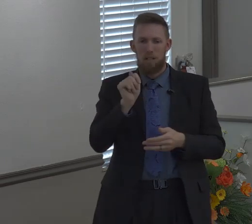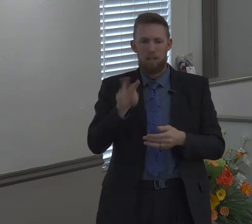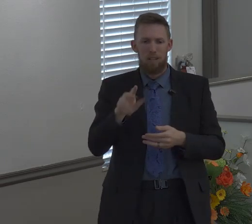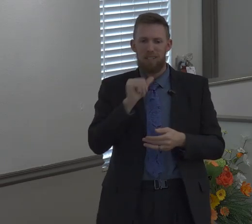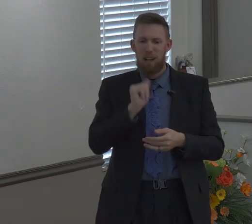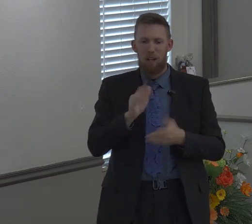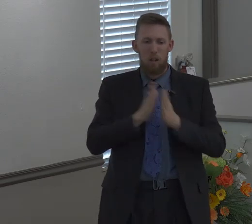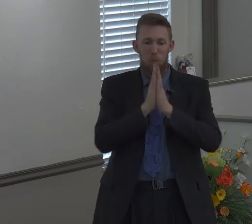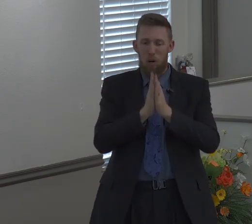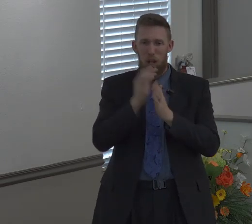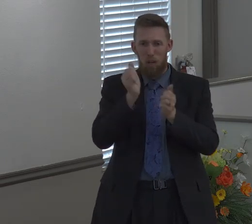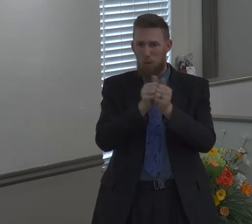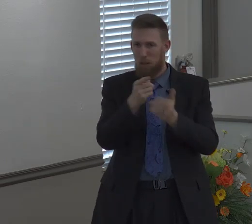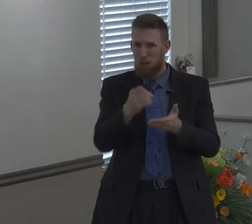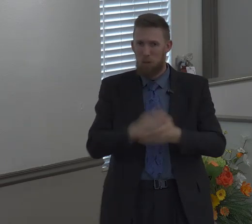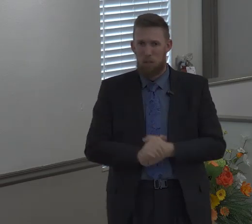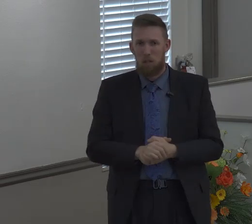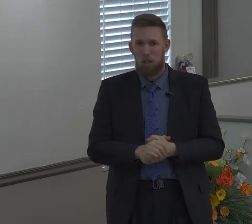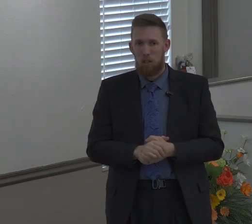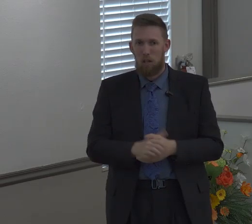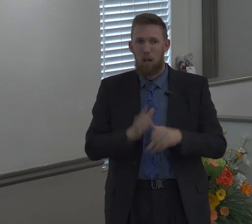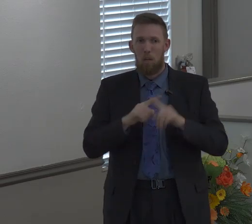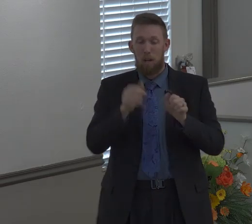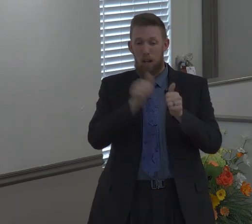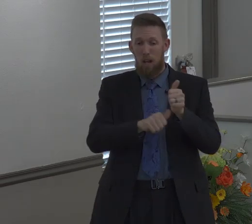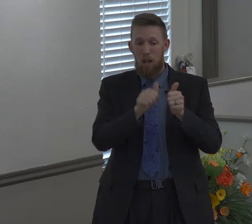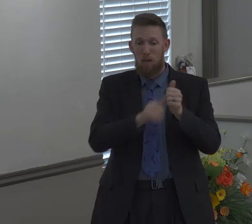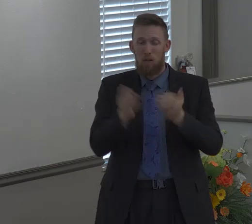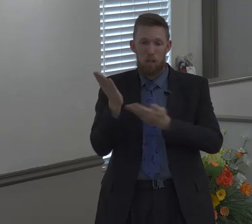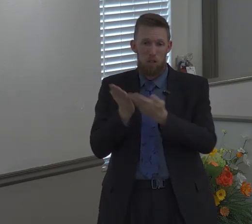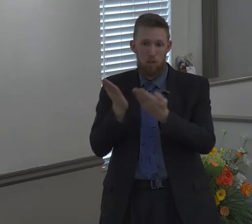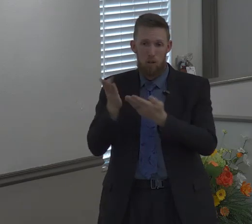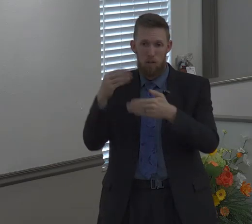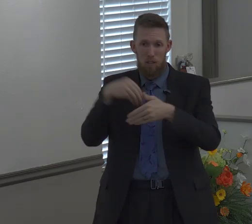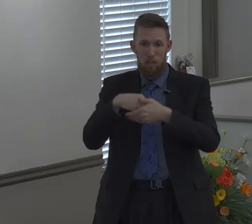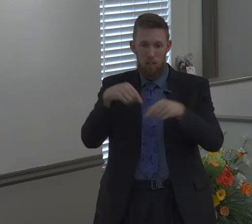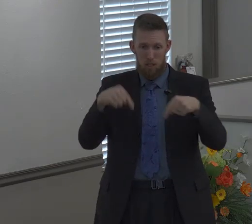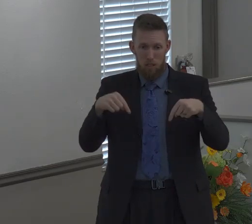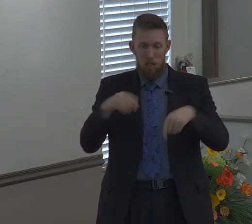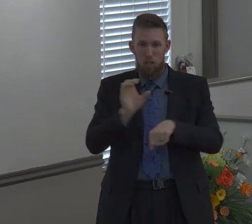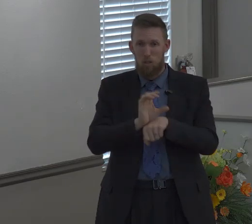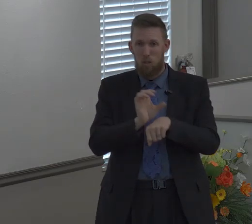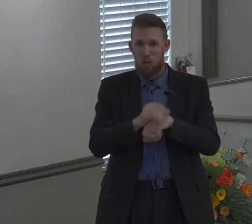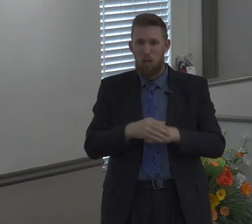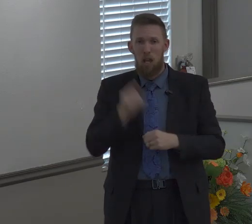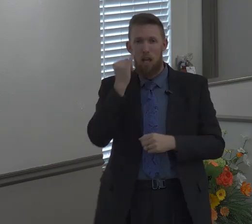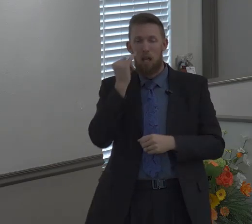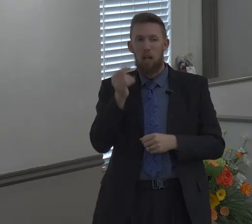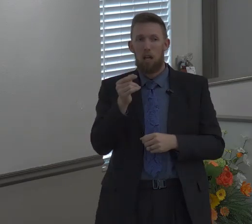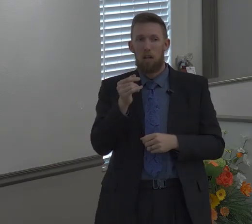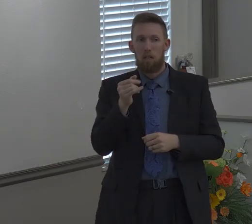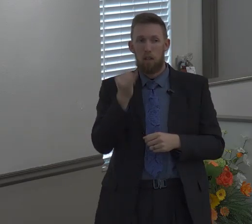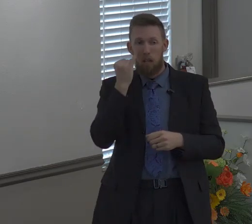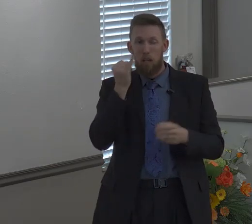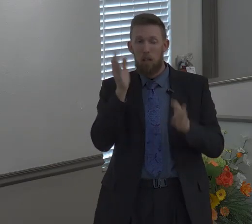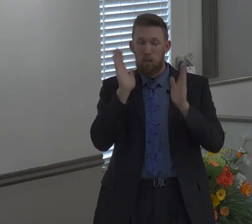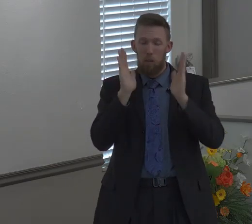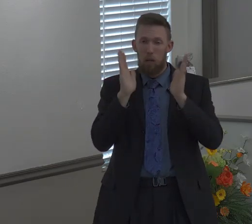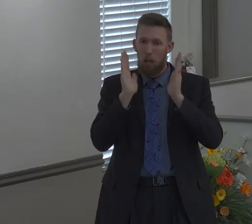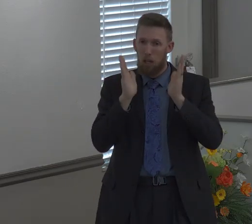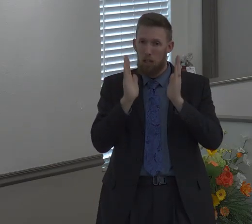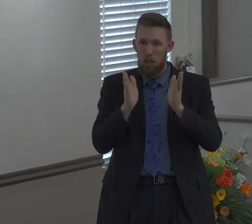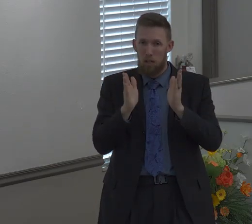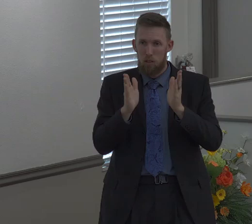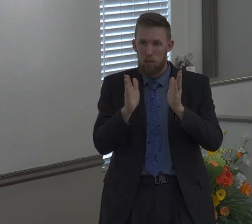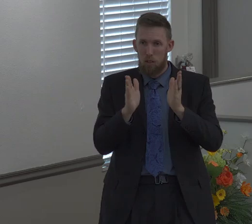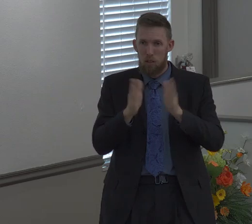Your TV won't pray with you. But every single service in this church, if you pay